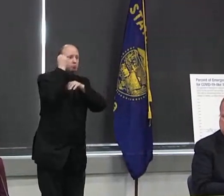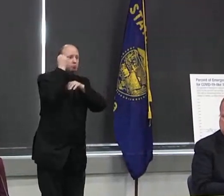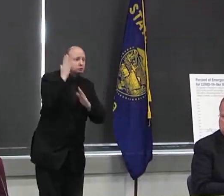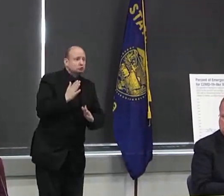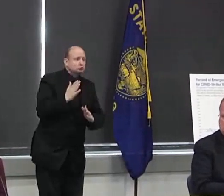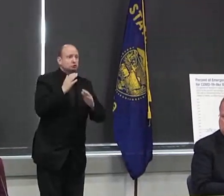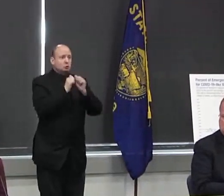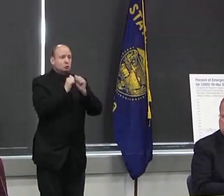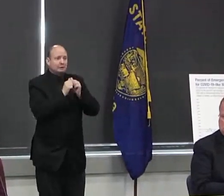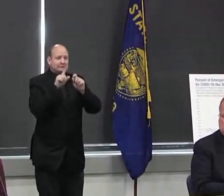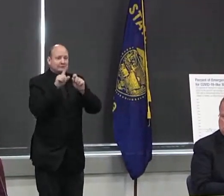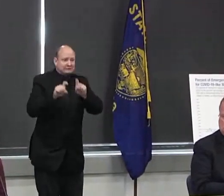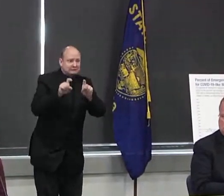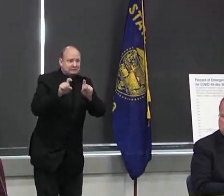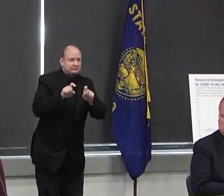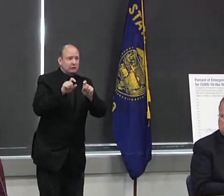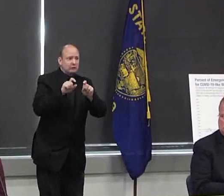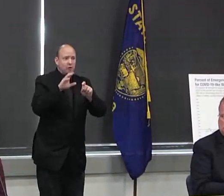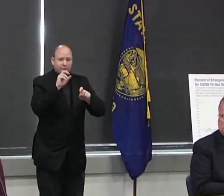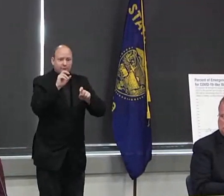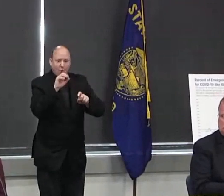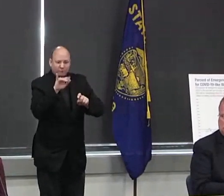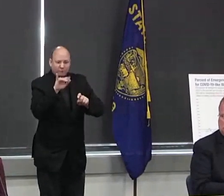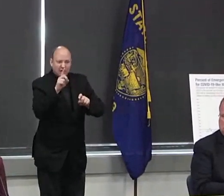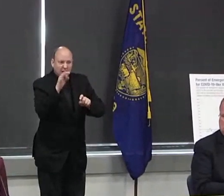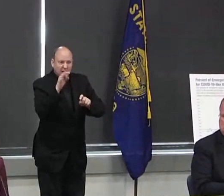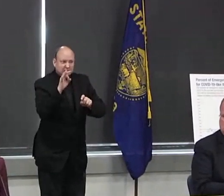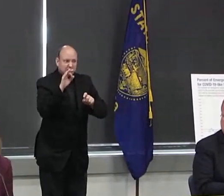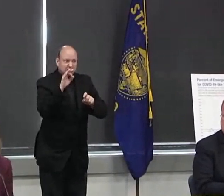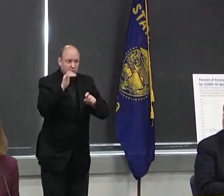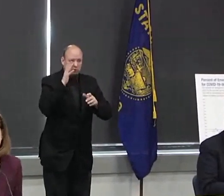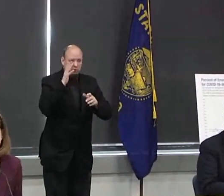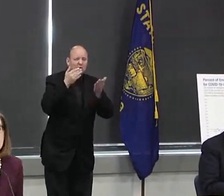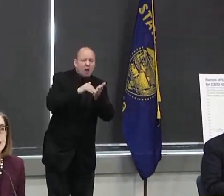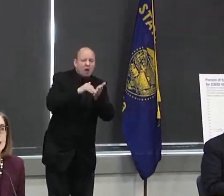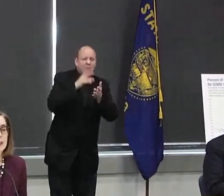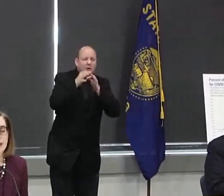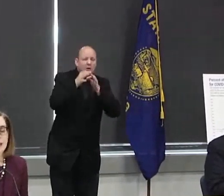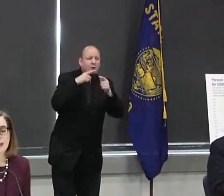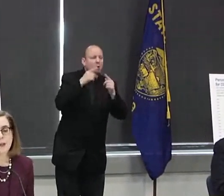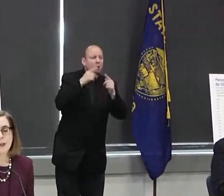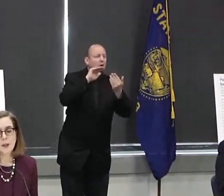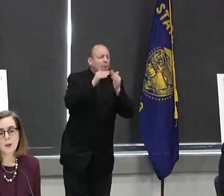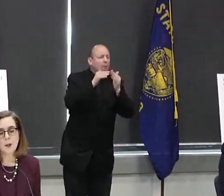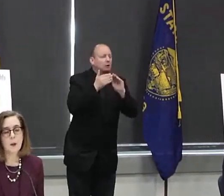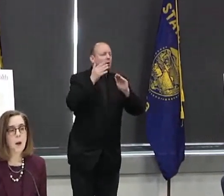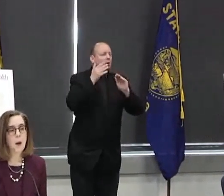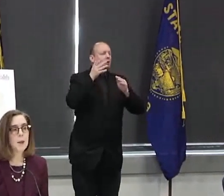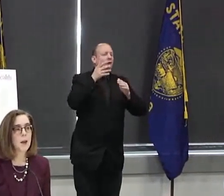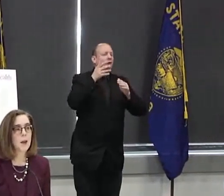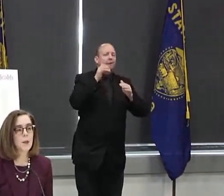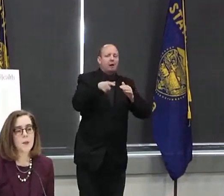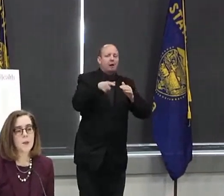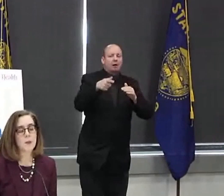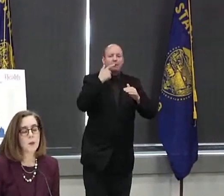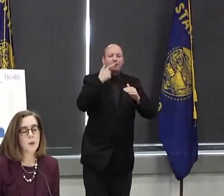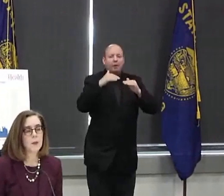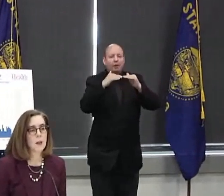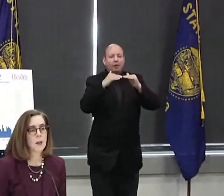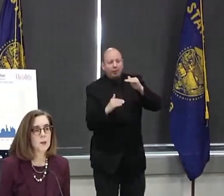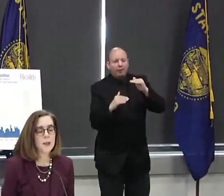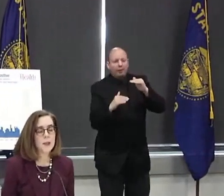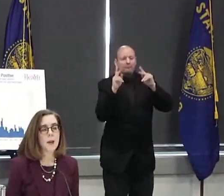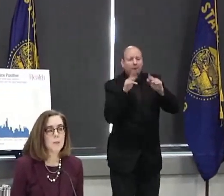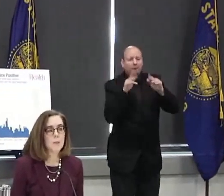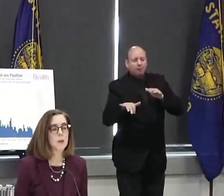we're talking about communities of color that are typically underserved? So I just have to say, like public health officials